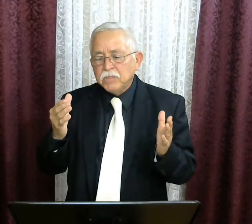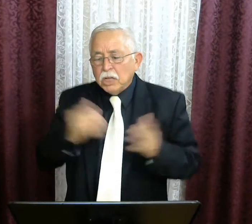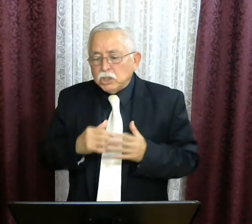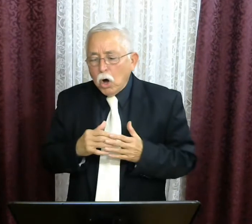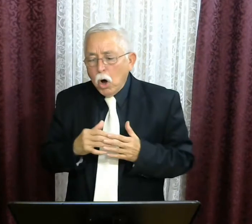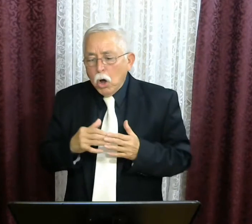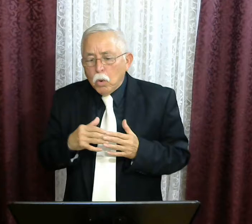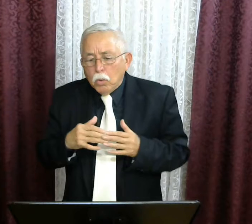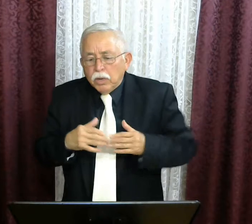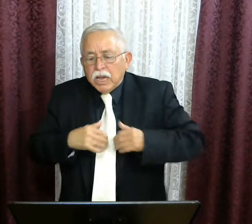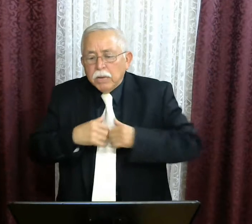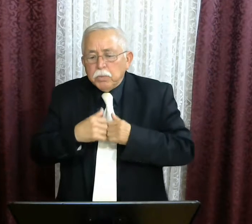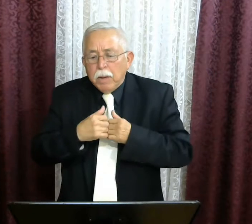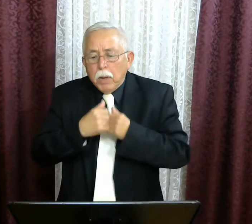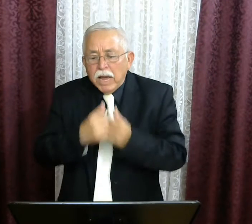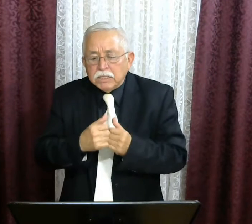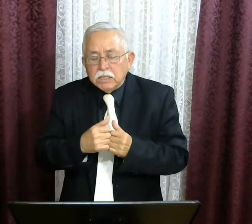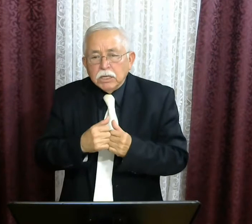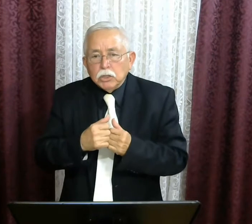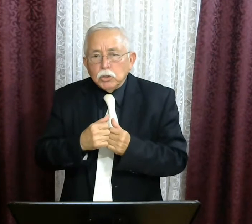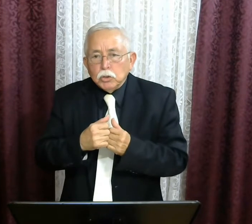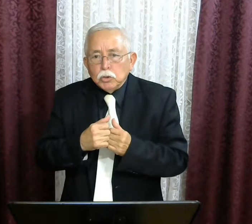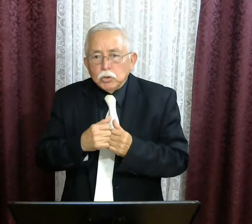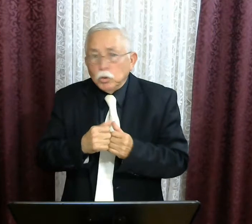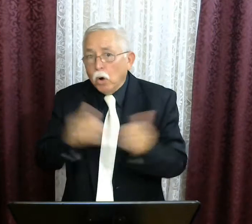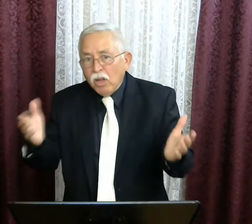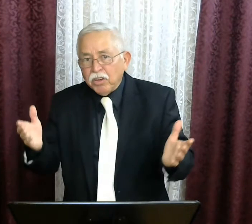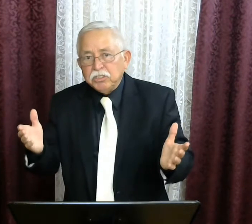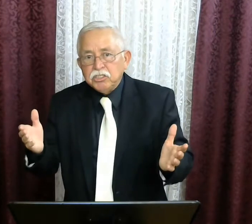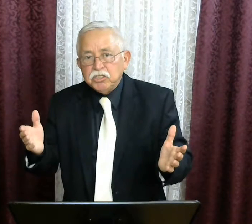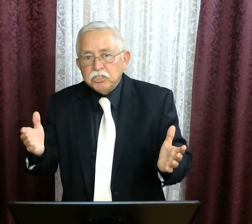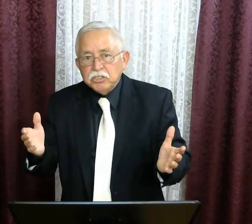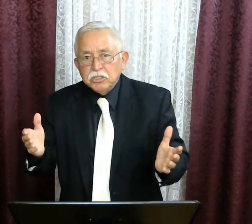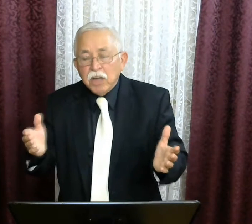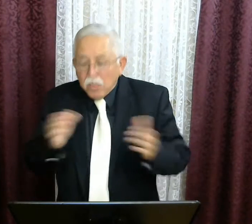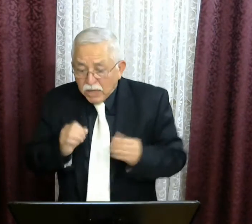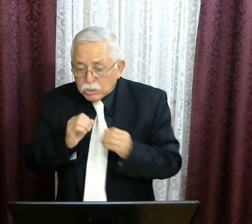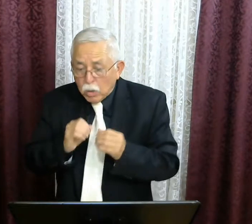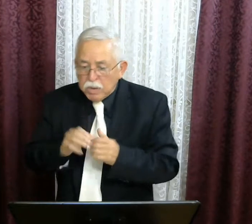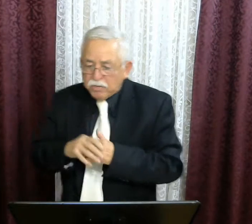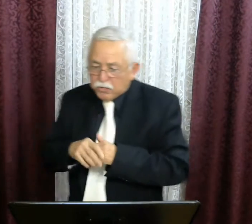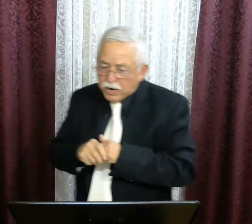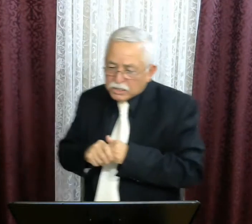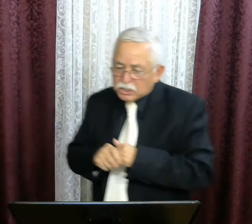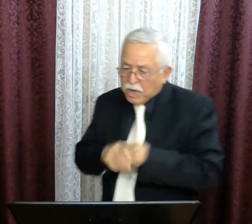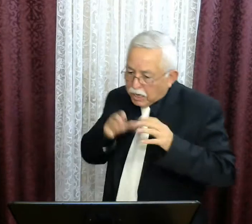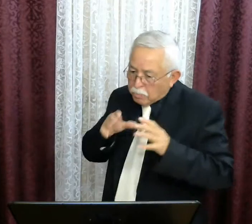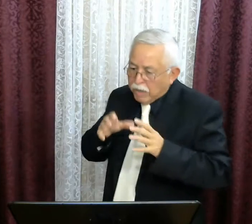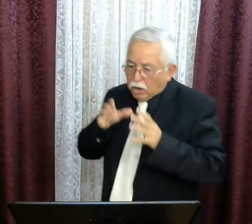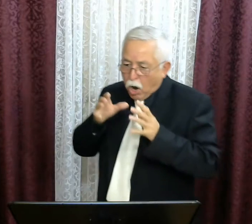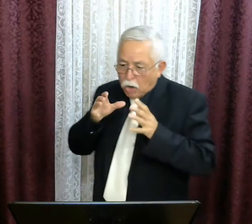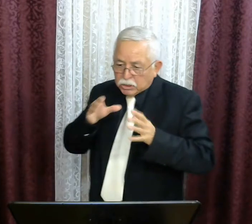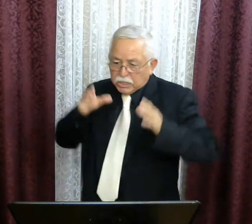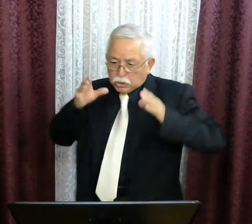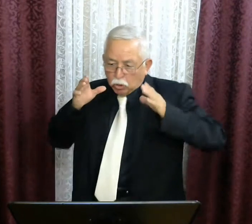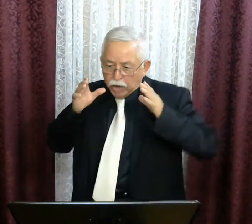So we can be a blessing to others. That's why, my friends, he make us in his own